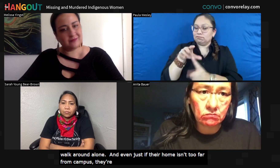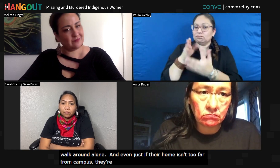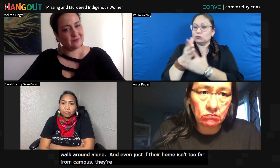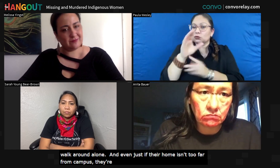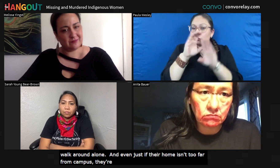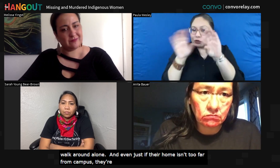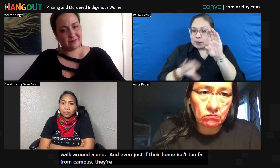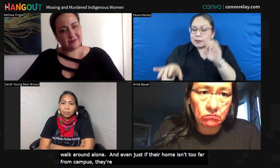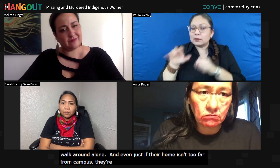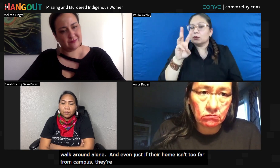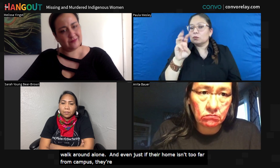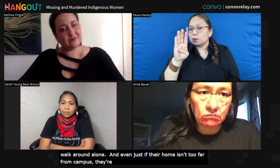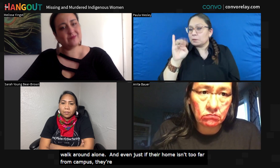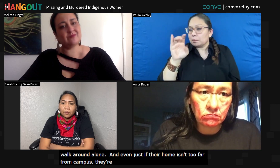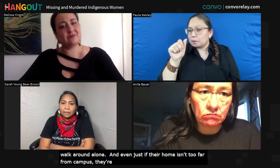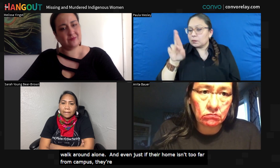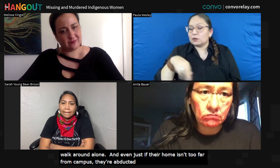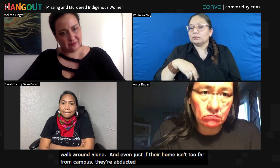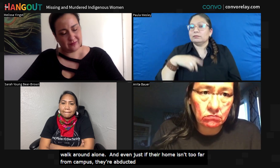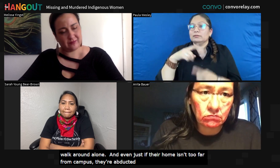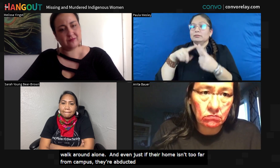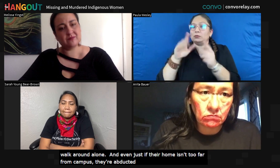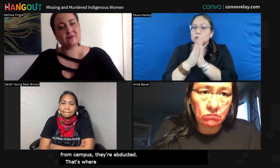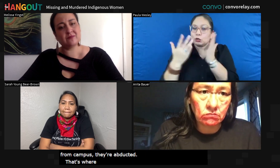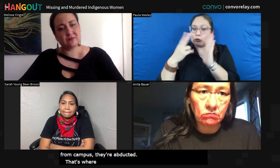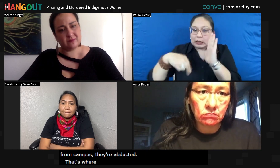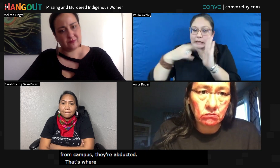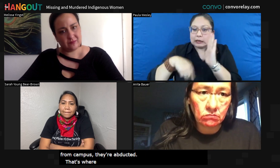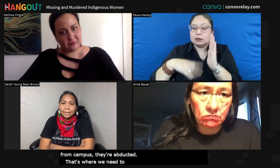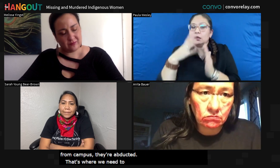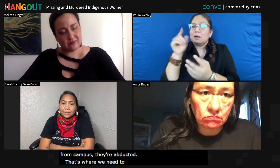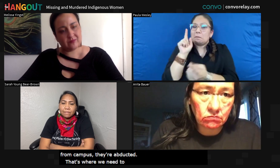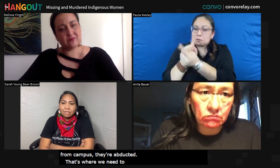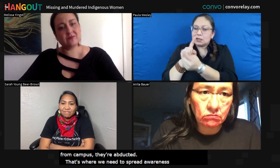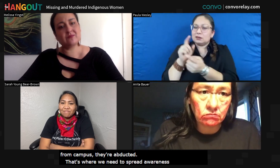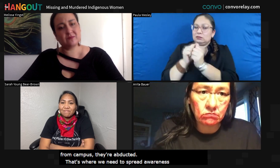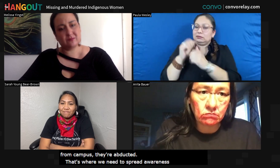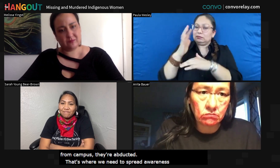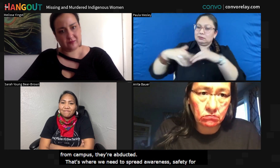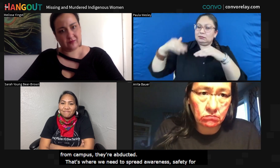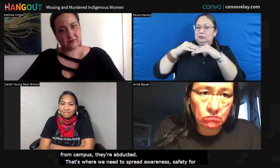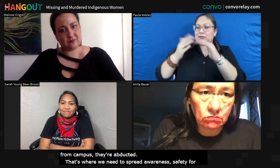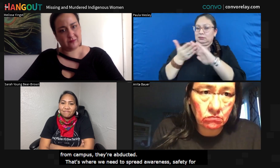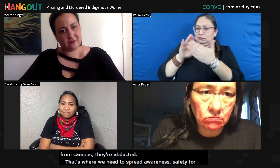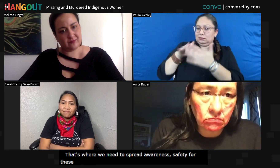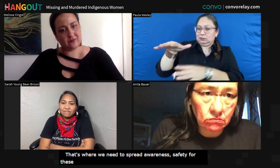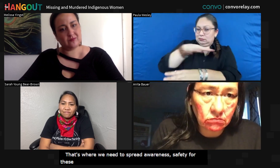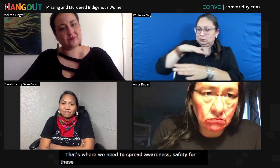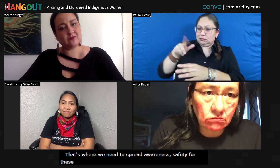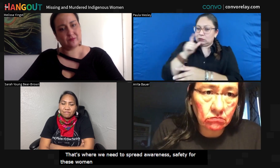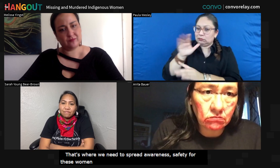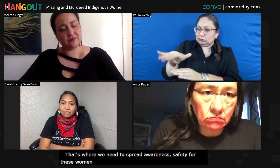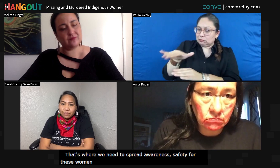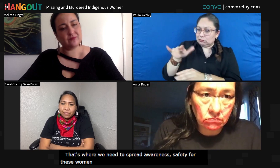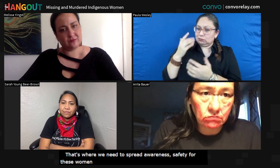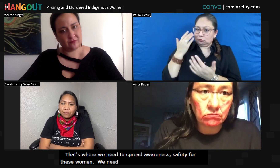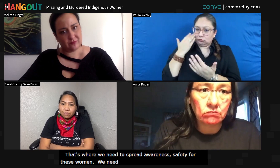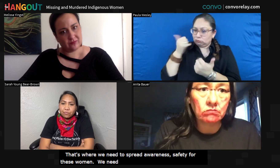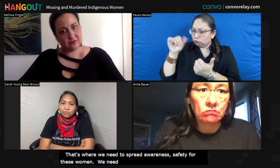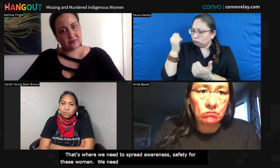for safety for these women. We need to have webinars, create more articles, more books